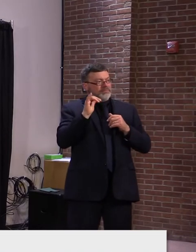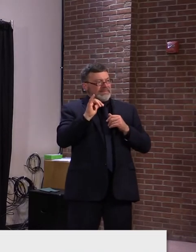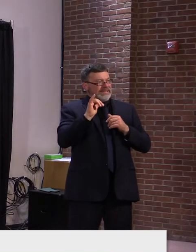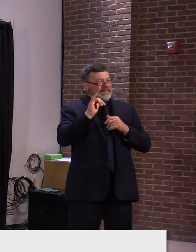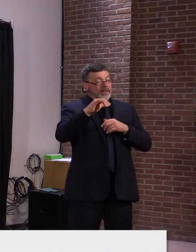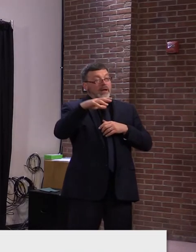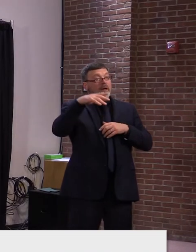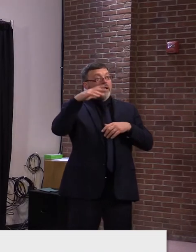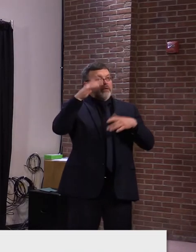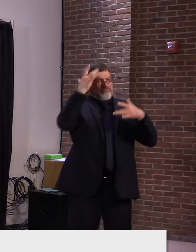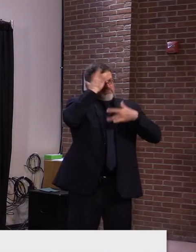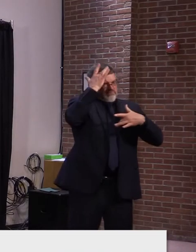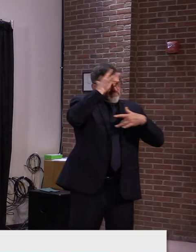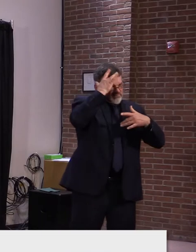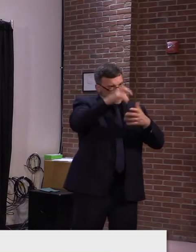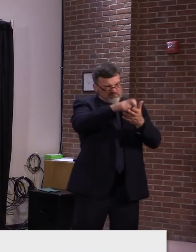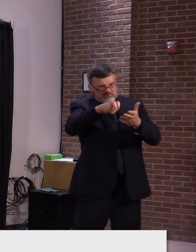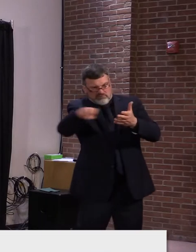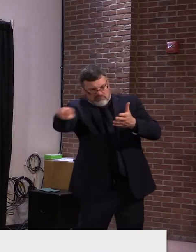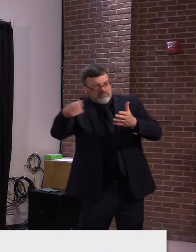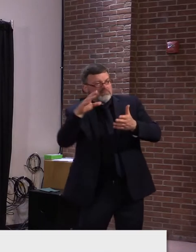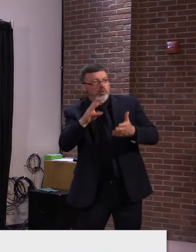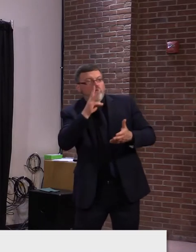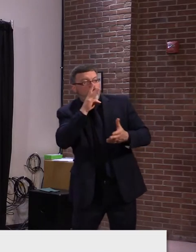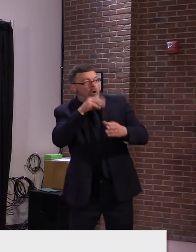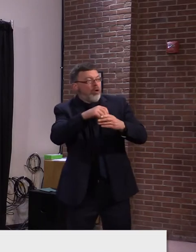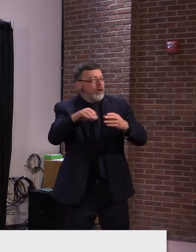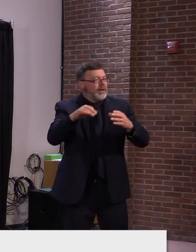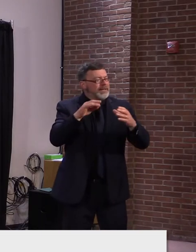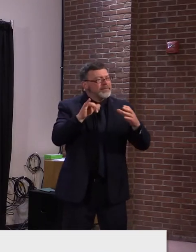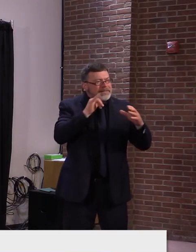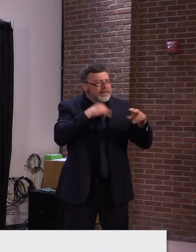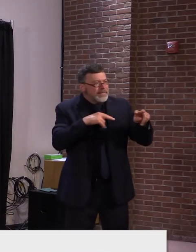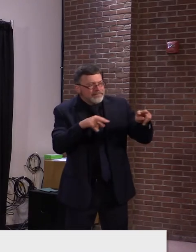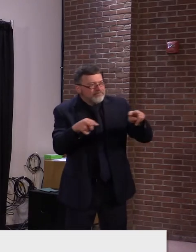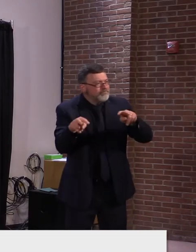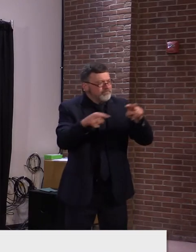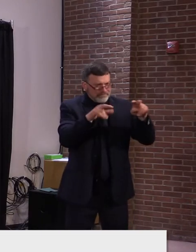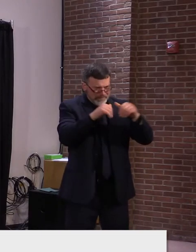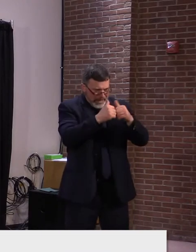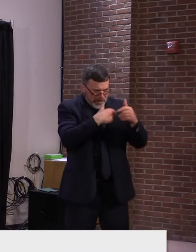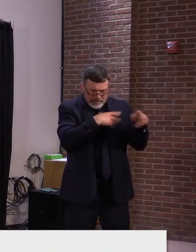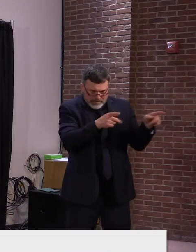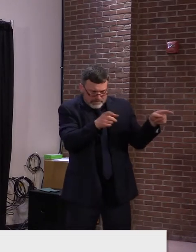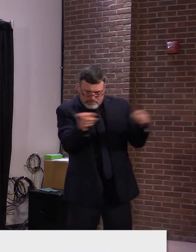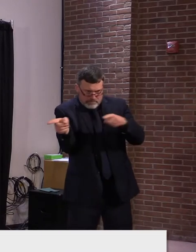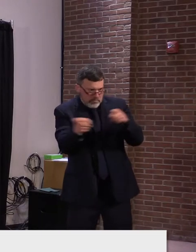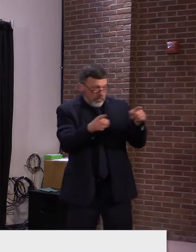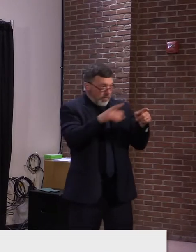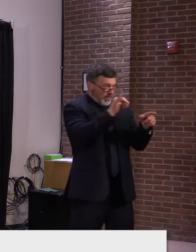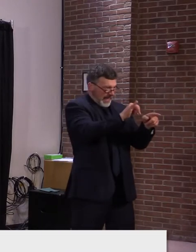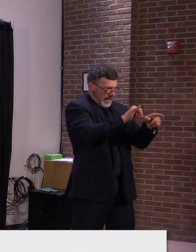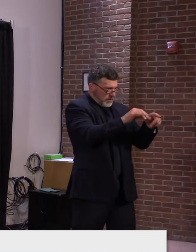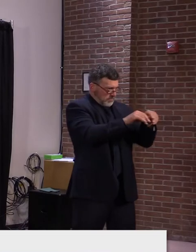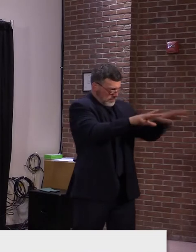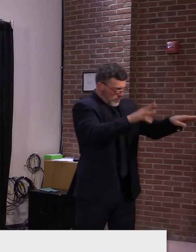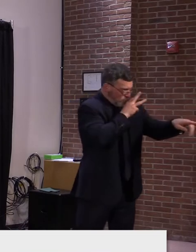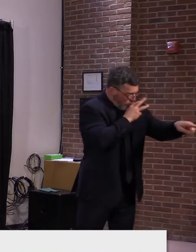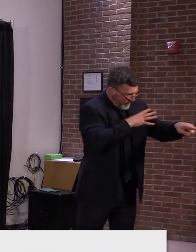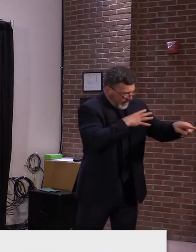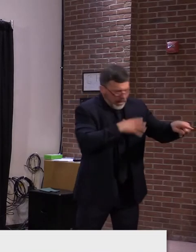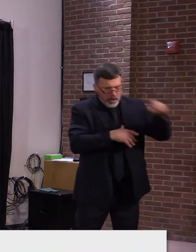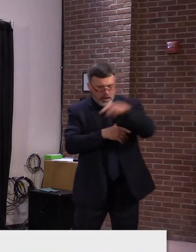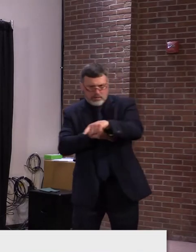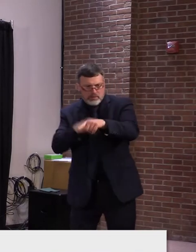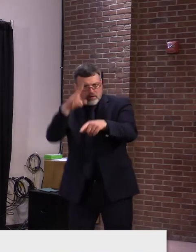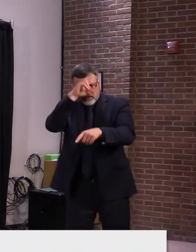same impact as it may on what happens in the hospitals and in deaths in Vermont.